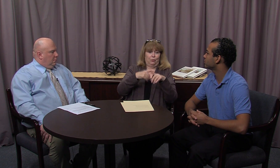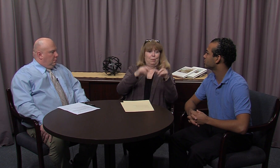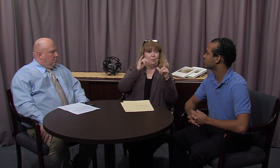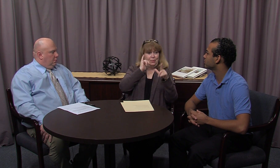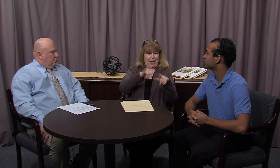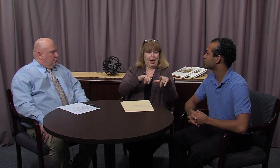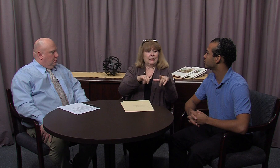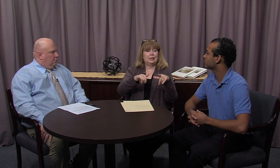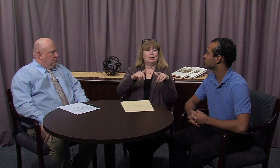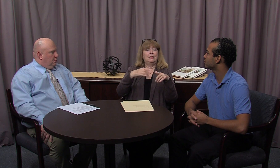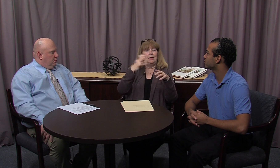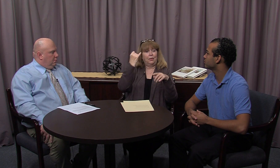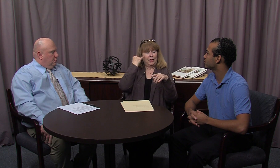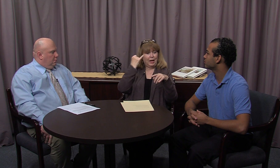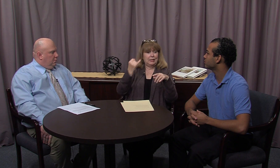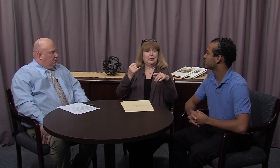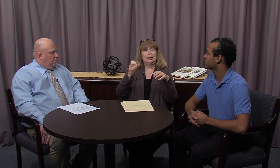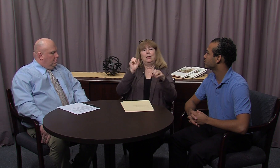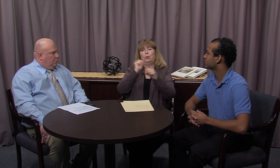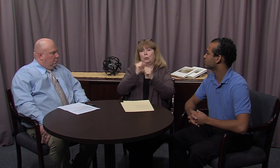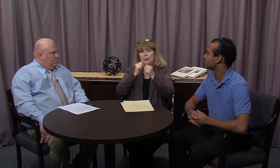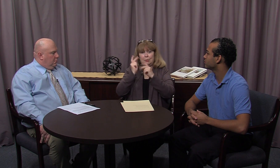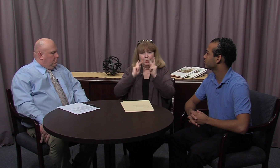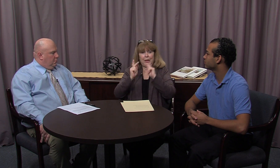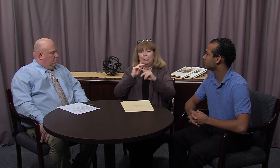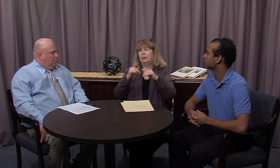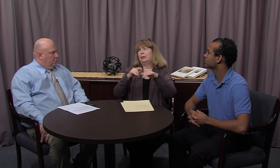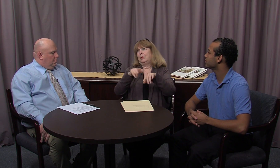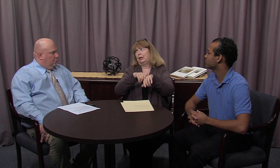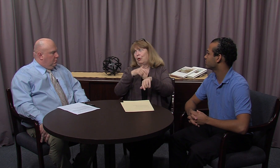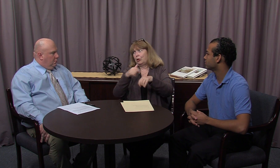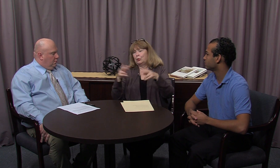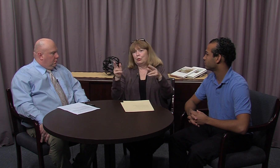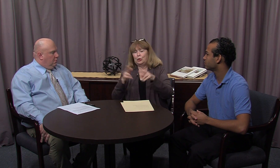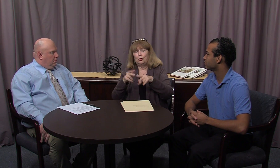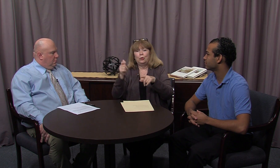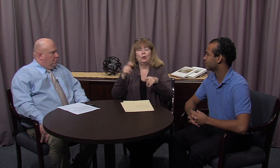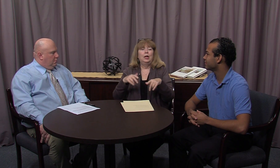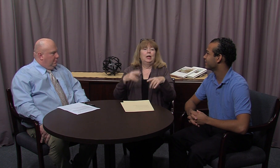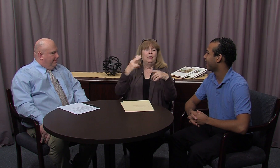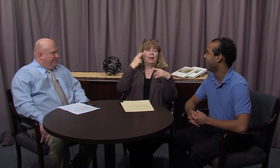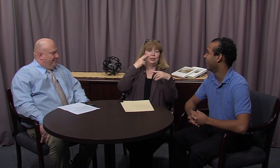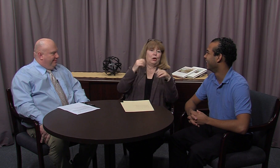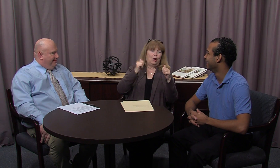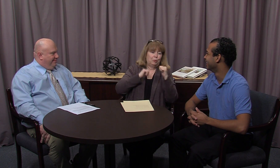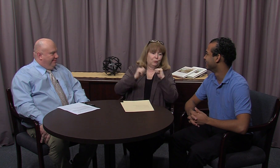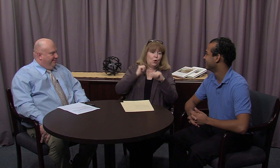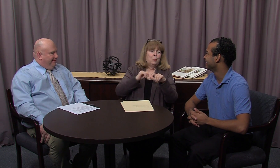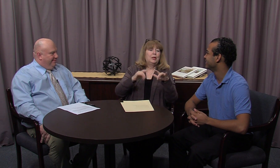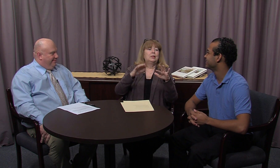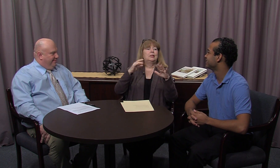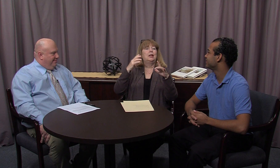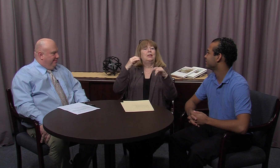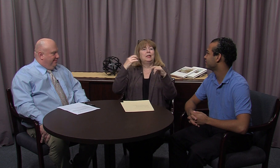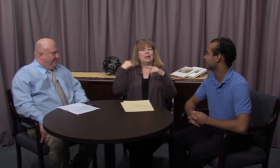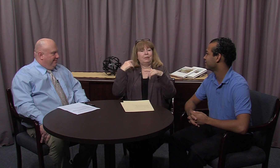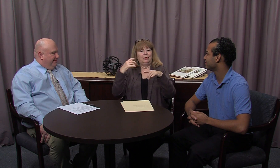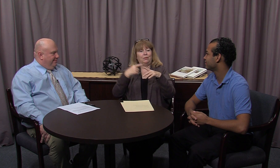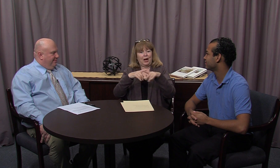from that, they got the idea, worked with some people. To make a long story shorter, they saw a performance, and then David finally